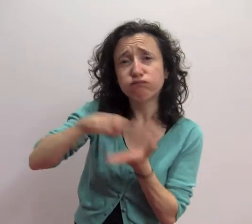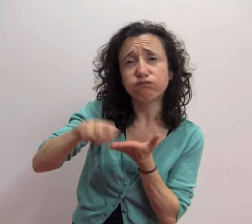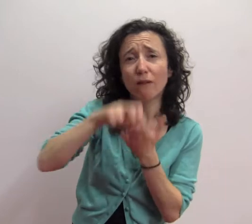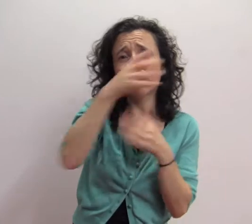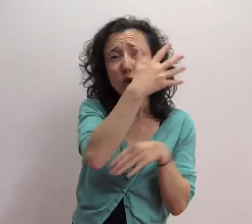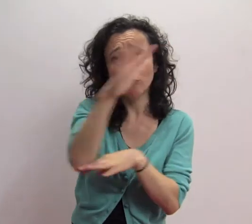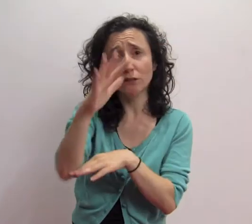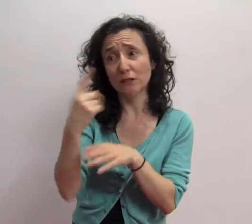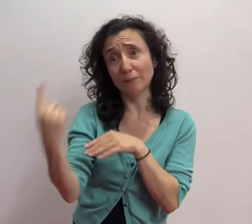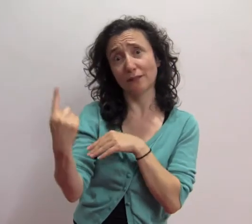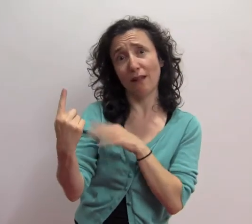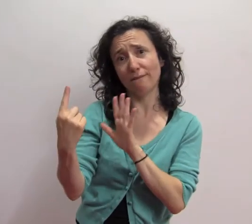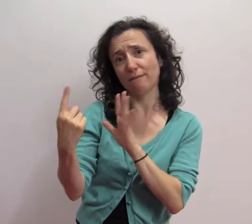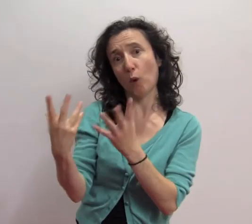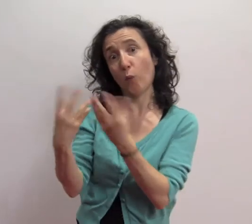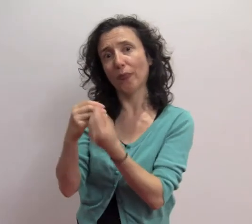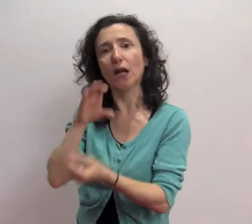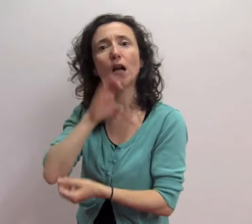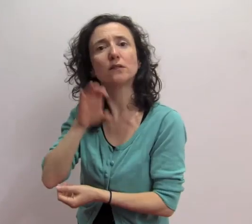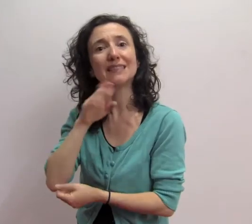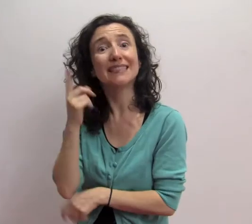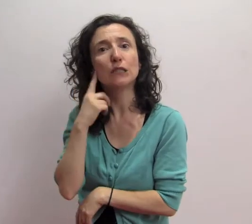woman, a woman must be even more vulnerable.